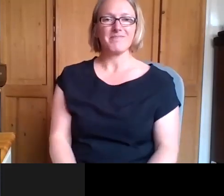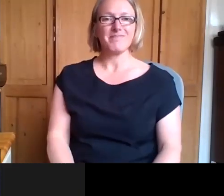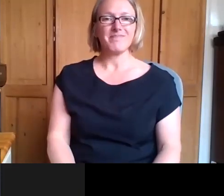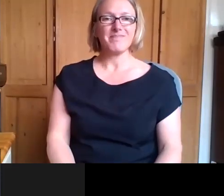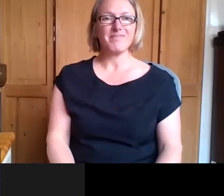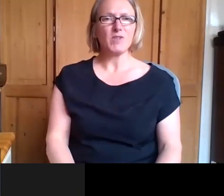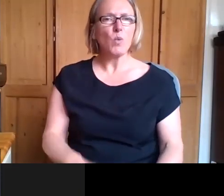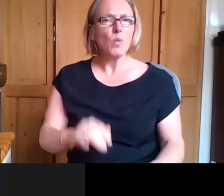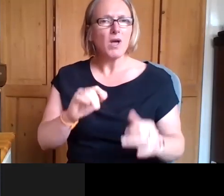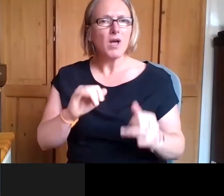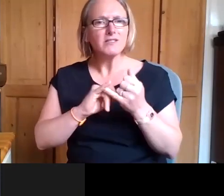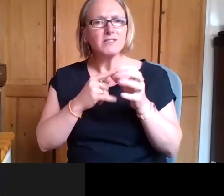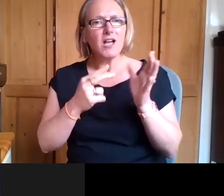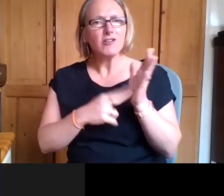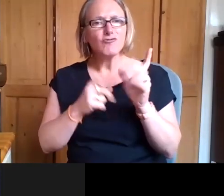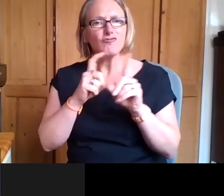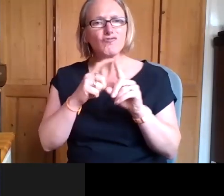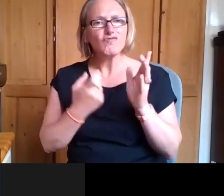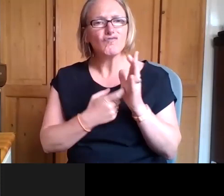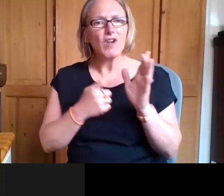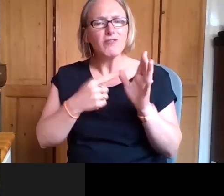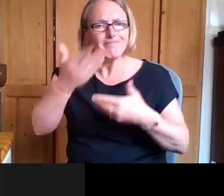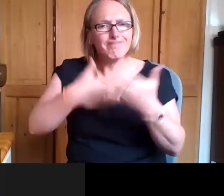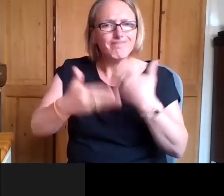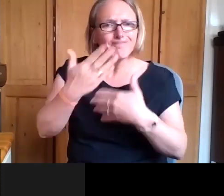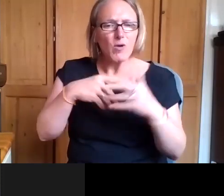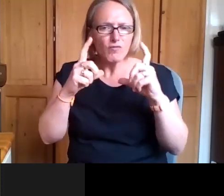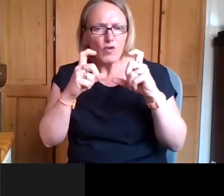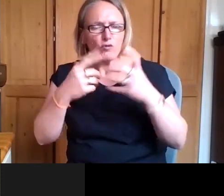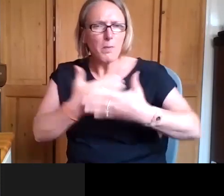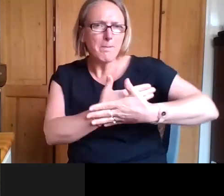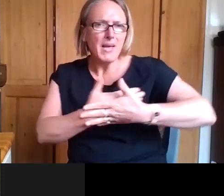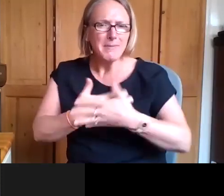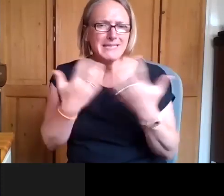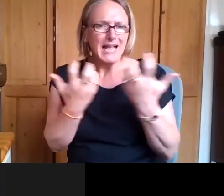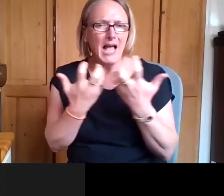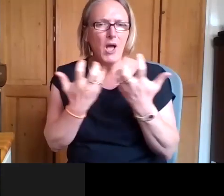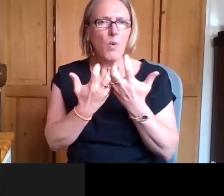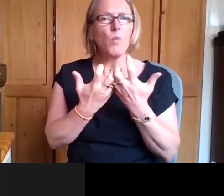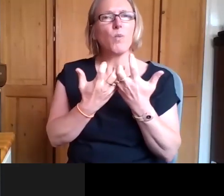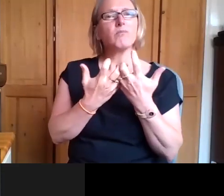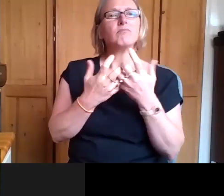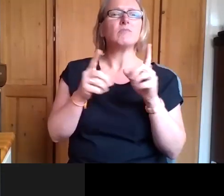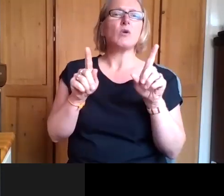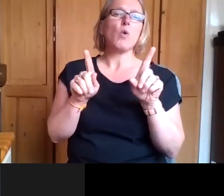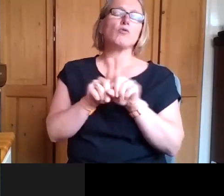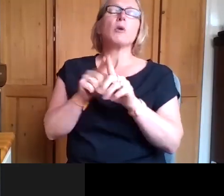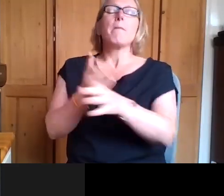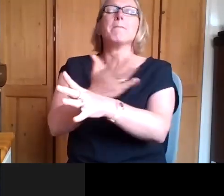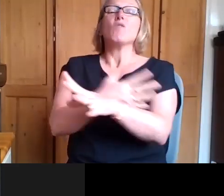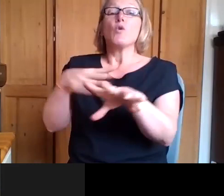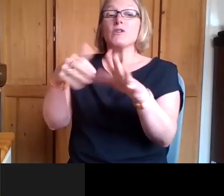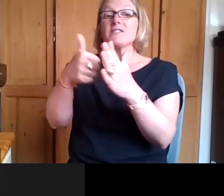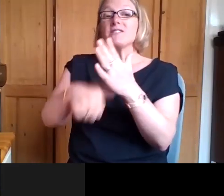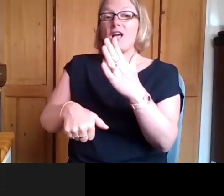us, how do we take photos of our baby? And can I just, before we start, can I just say, I apologize